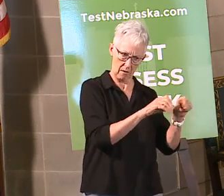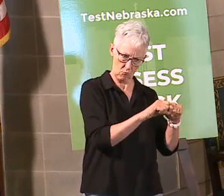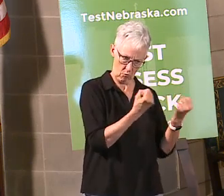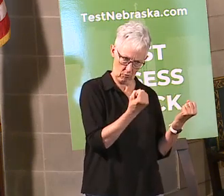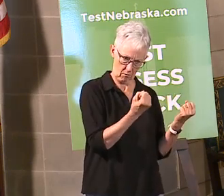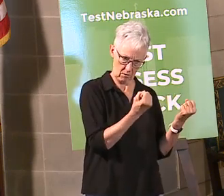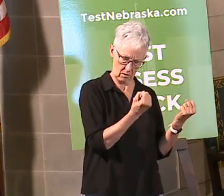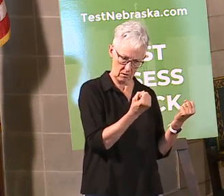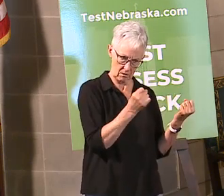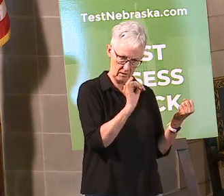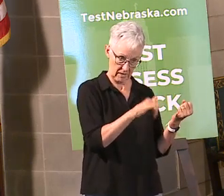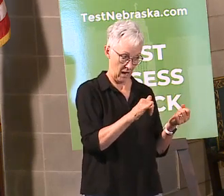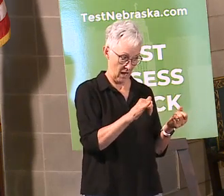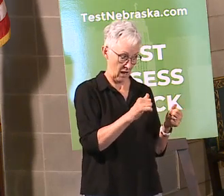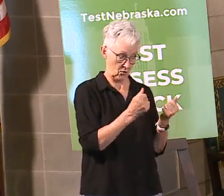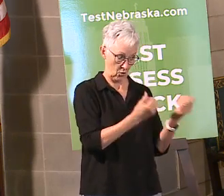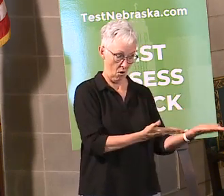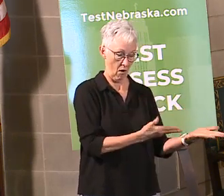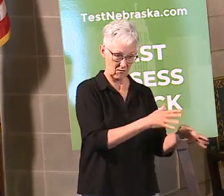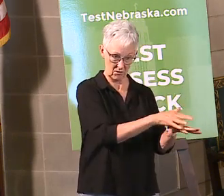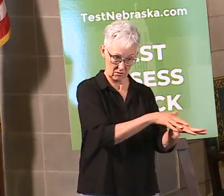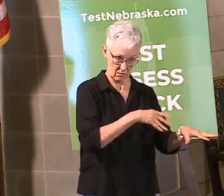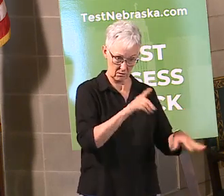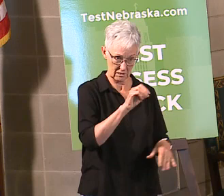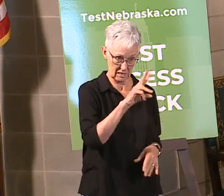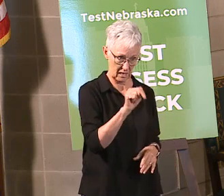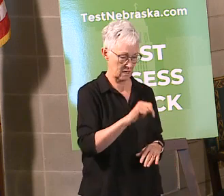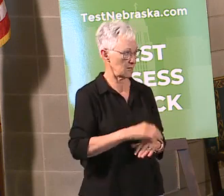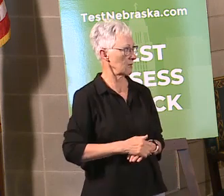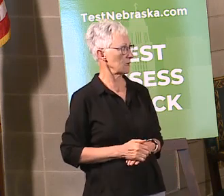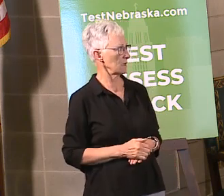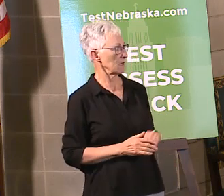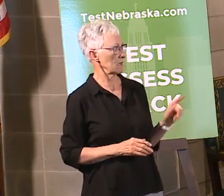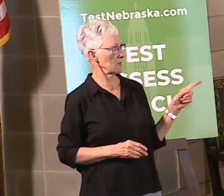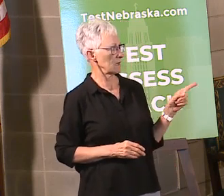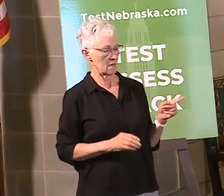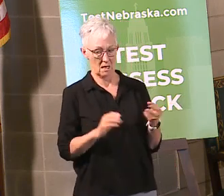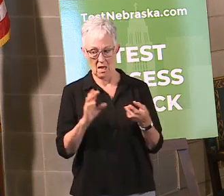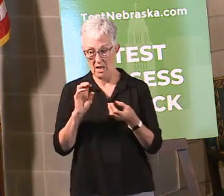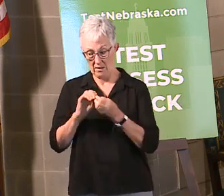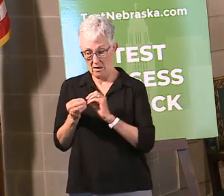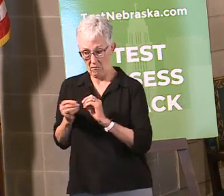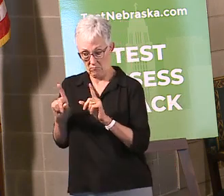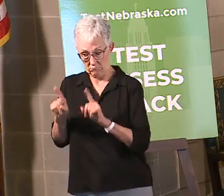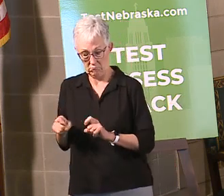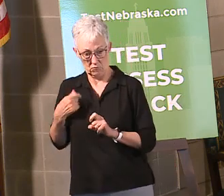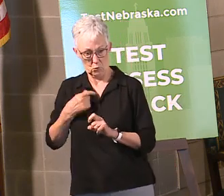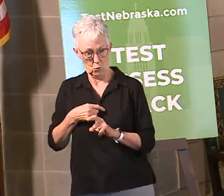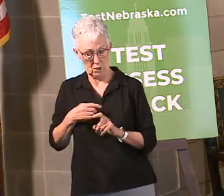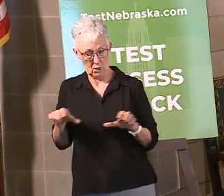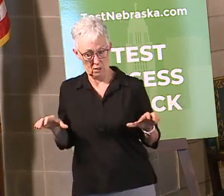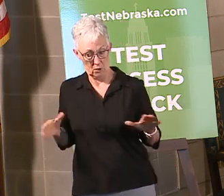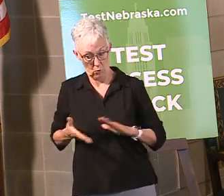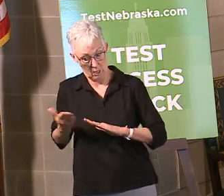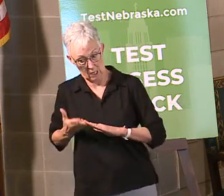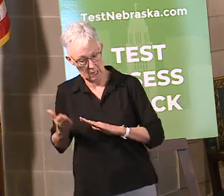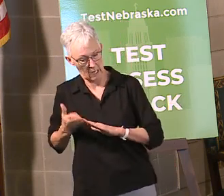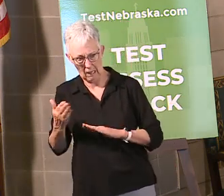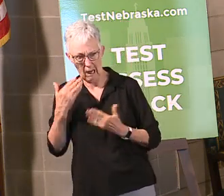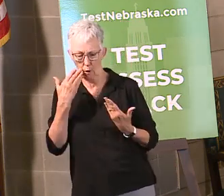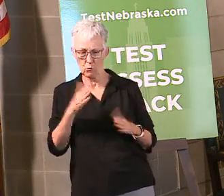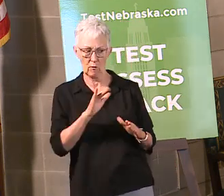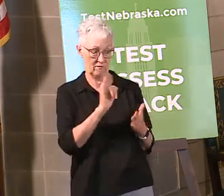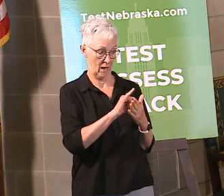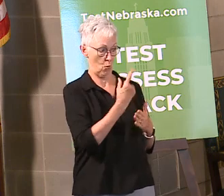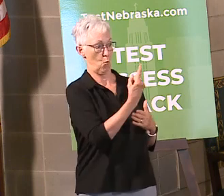replaced, and did that slow us down? I think given the number of tests we were doing, I don't know that it had an impact on the total number of tests we were